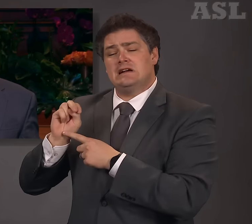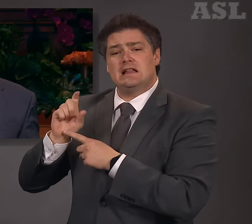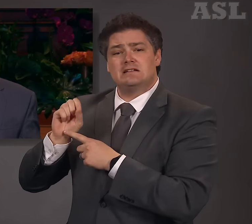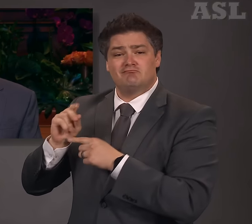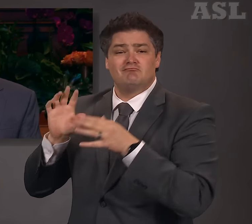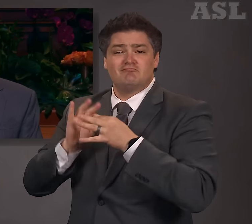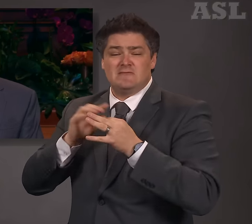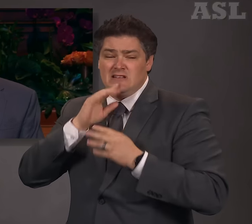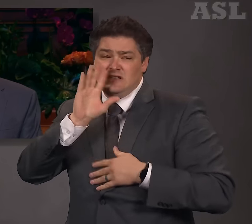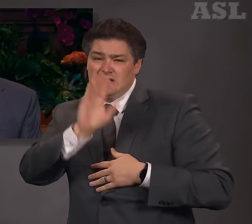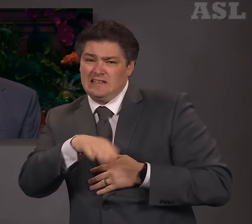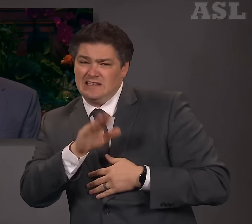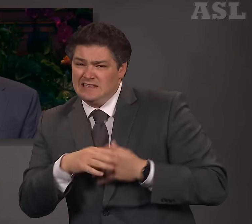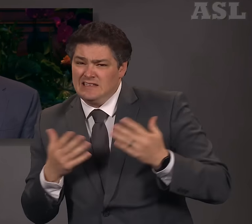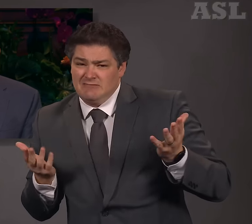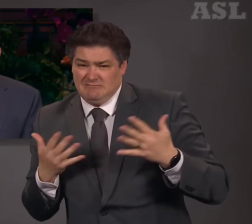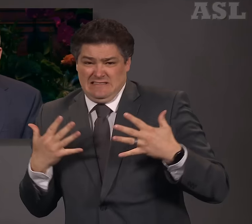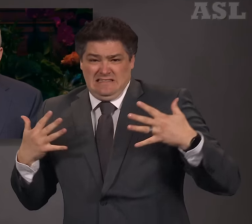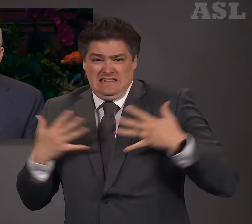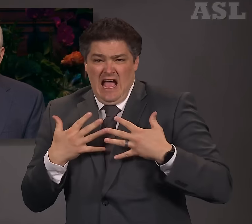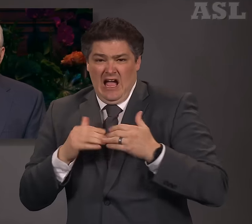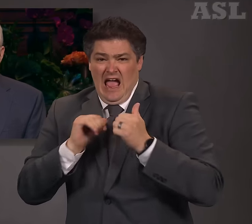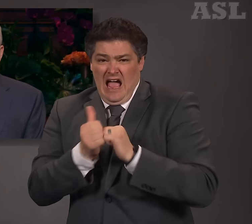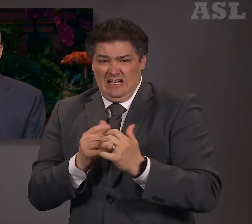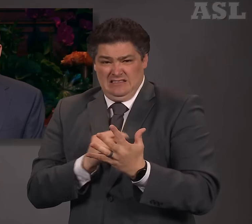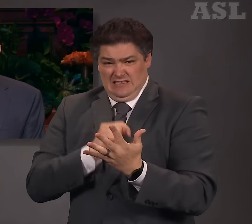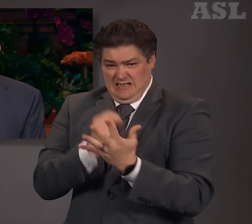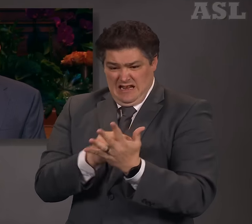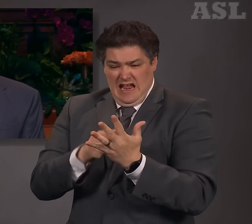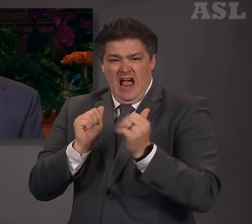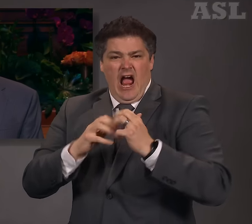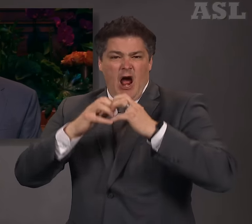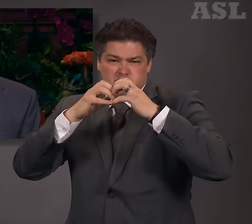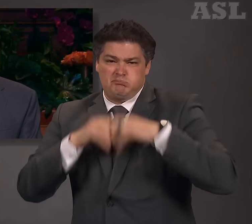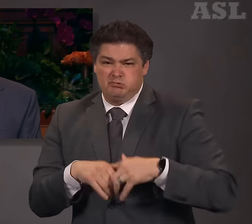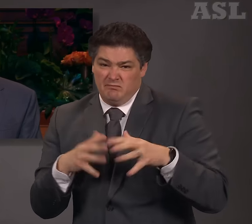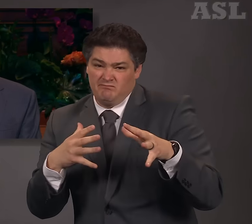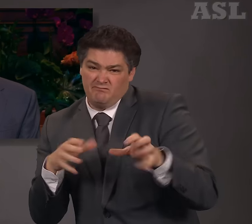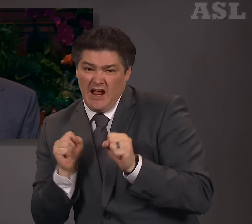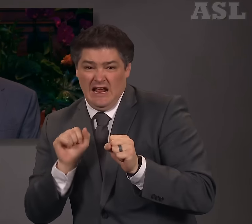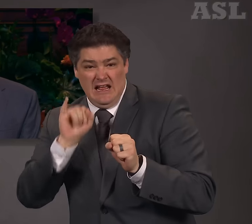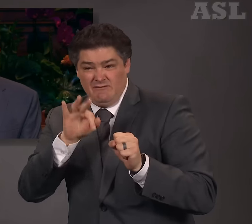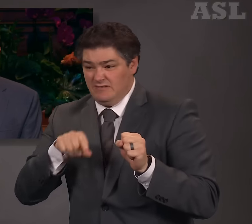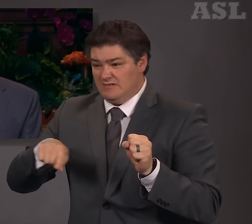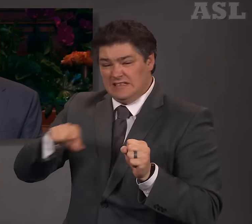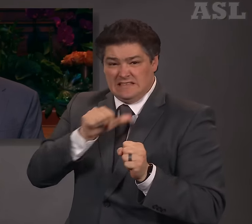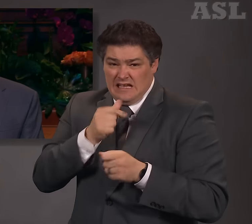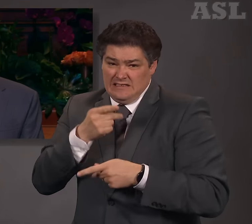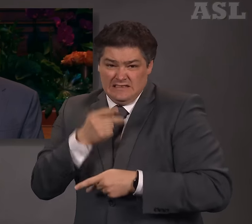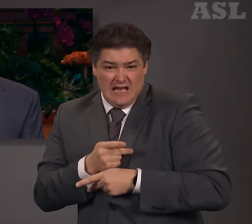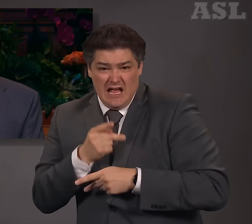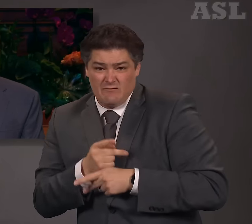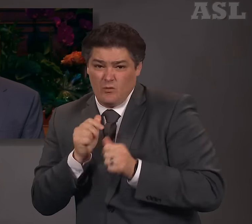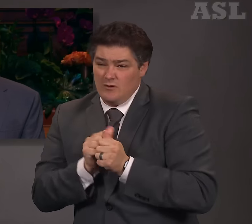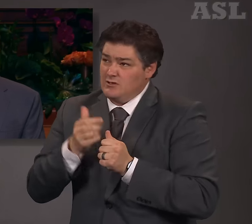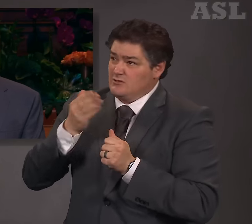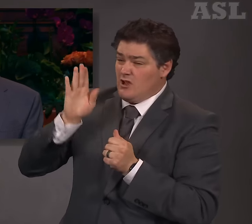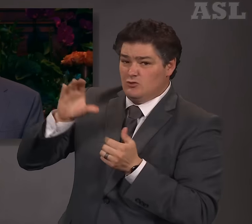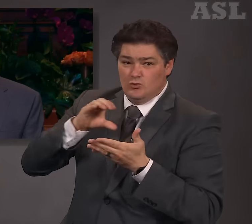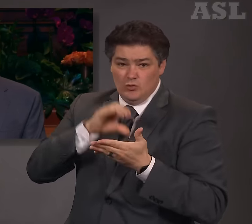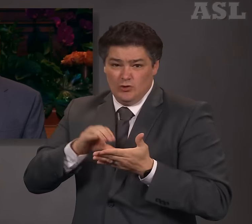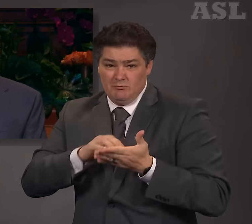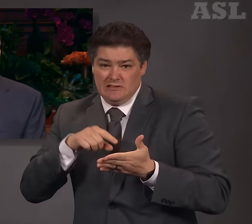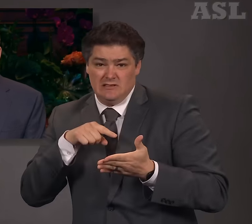daily by the good word of God can crumble. Thus, we need daily experiences worshiping the Lord and studying his